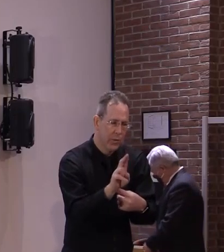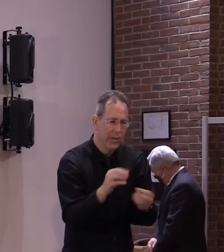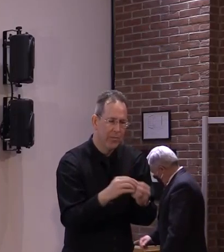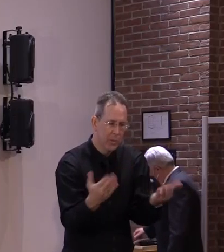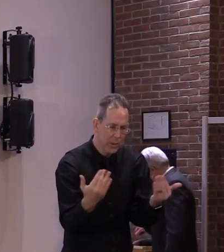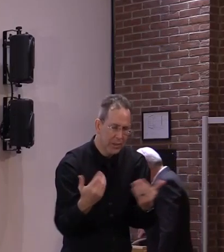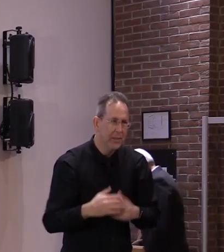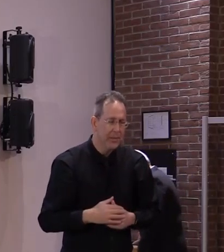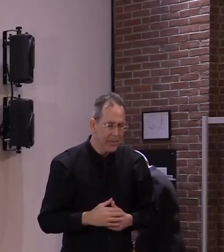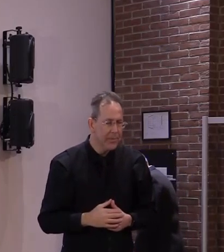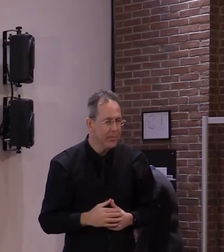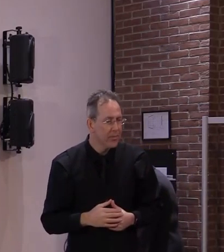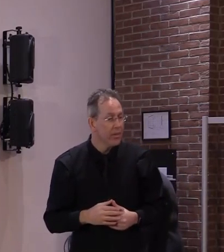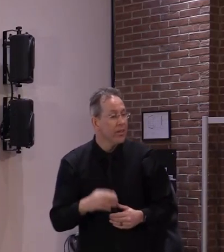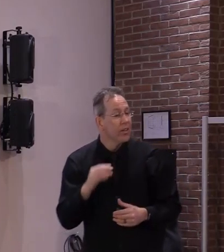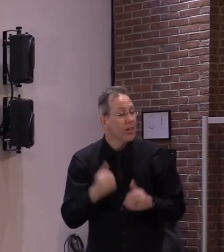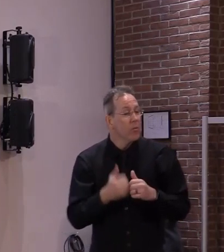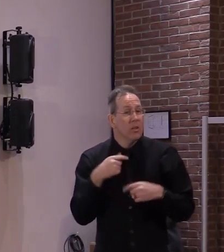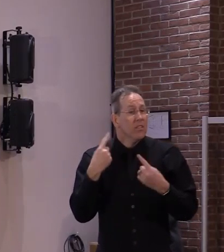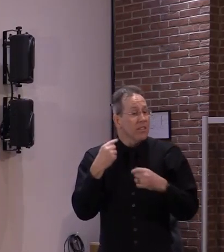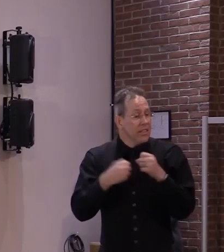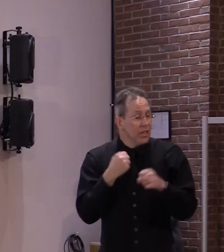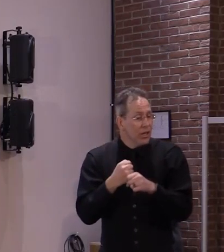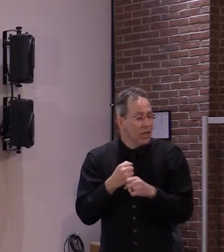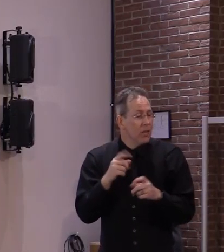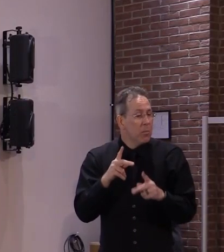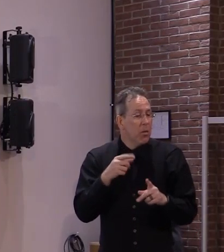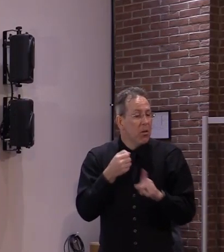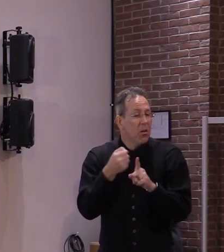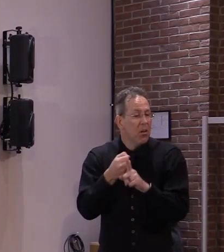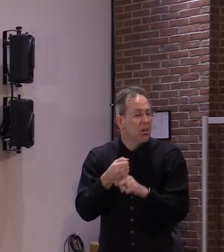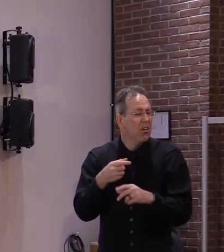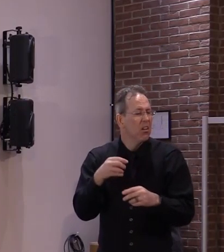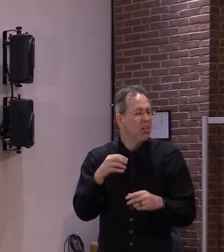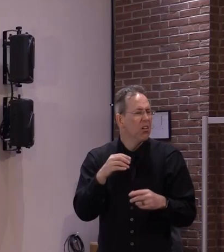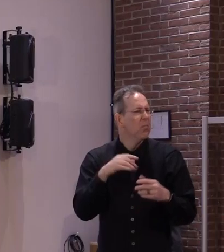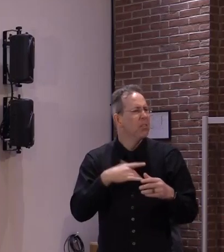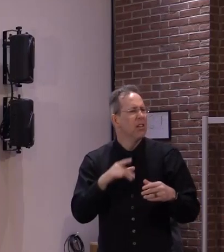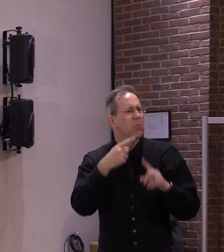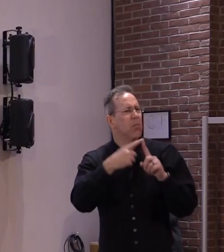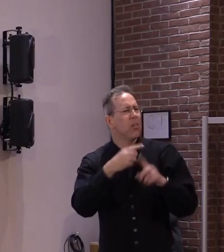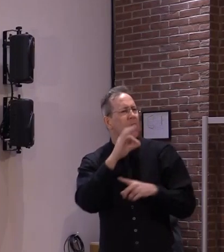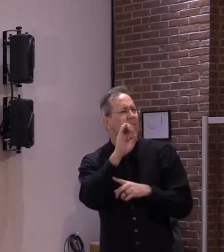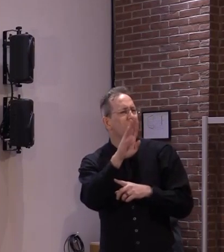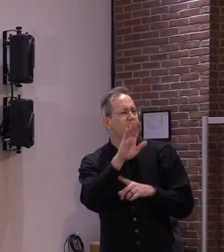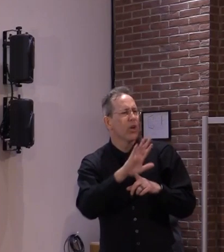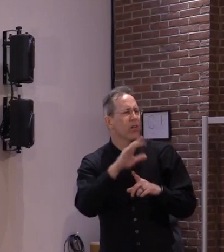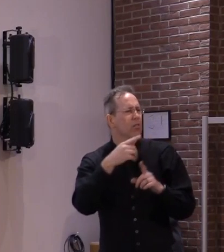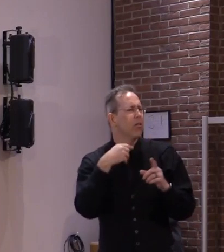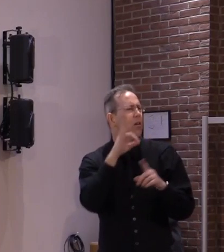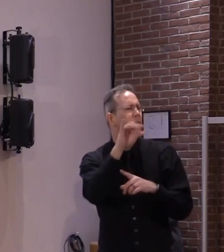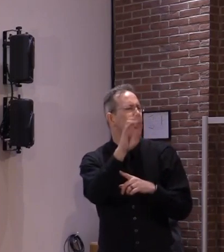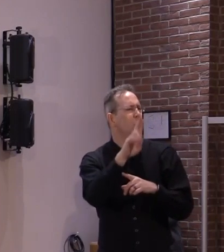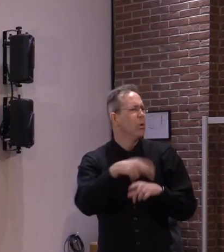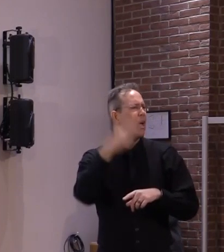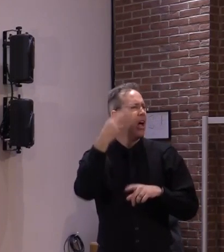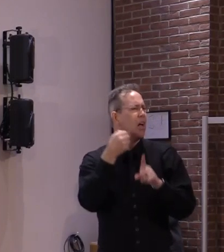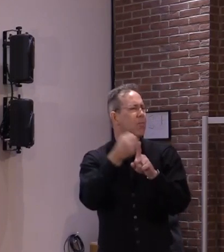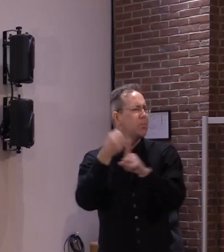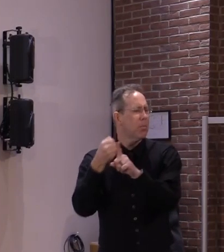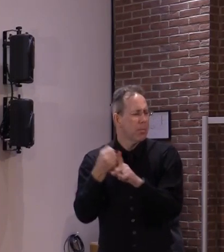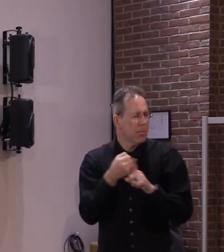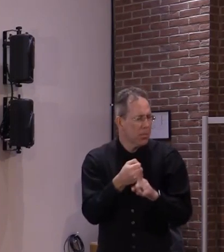have almost any disease activity. We're seeing it very sporadically in Vermont. At the Friday press